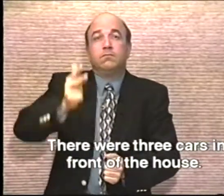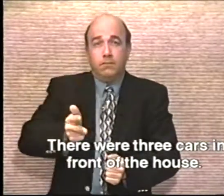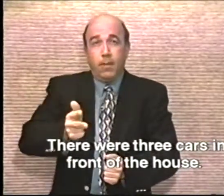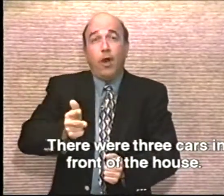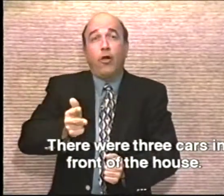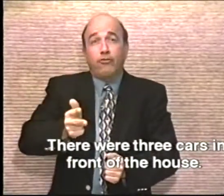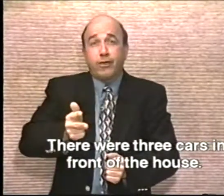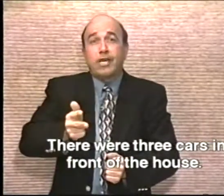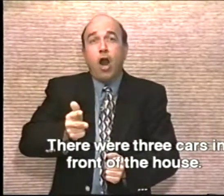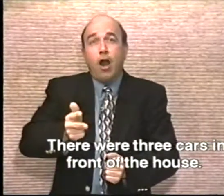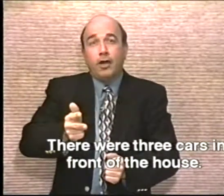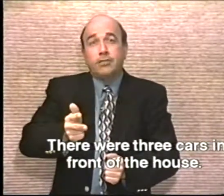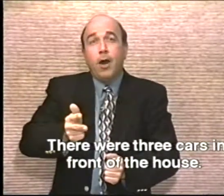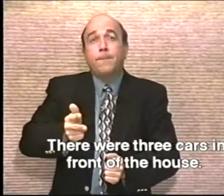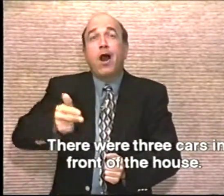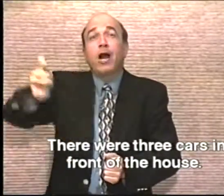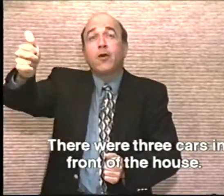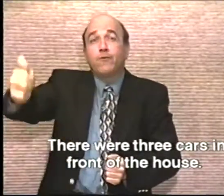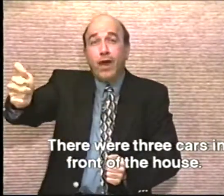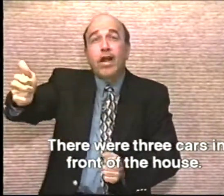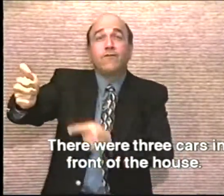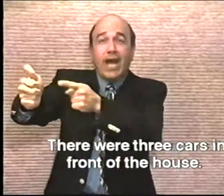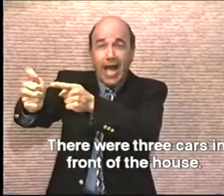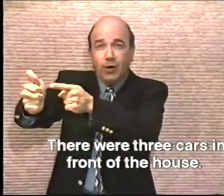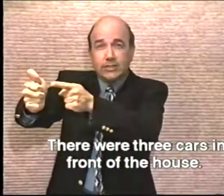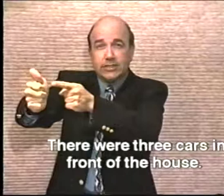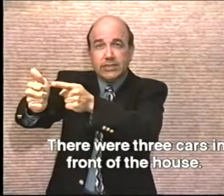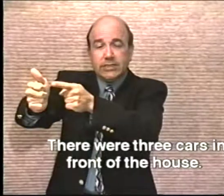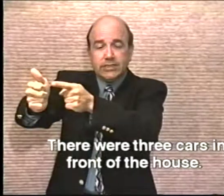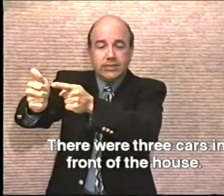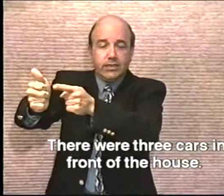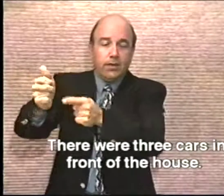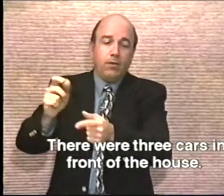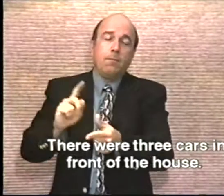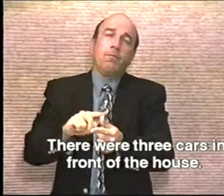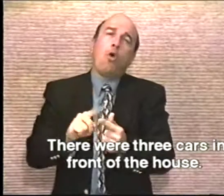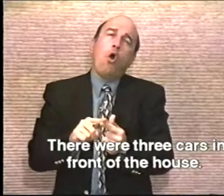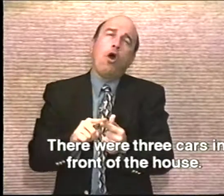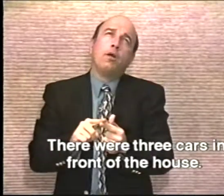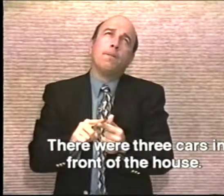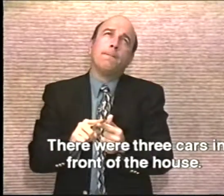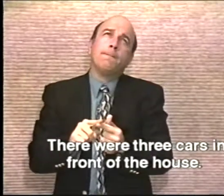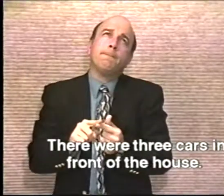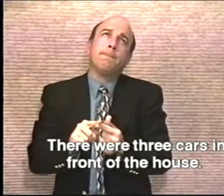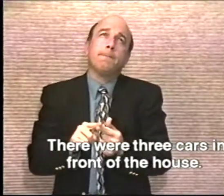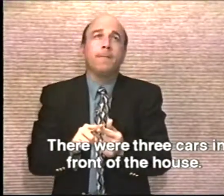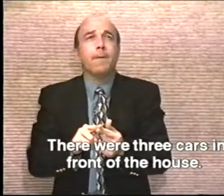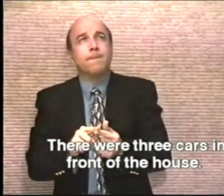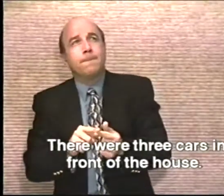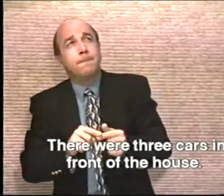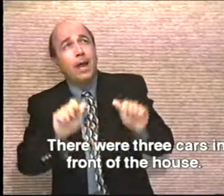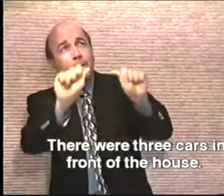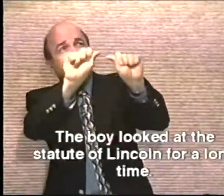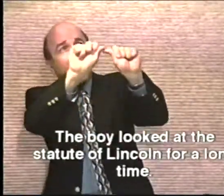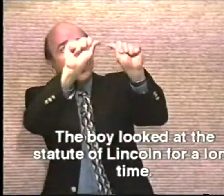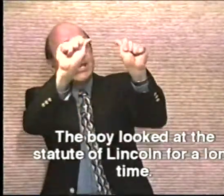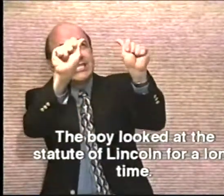There are 3 cars parked in front of the house. Or maybe there is